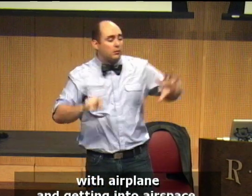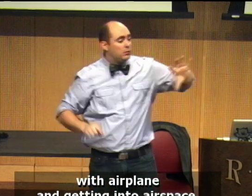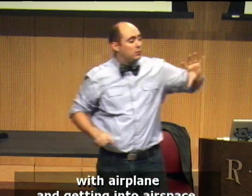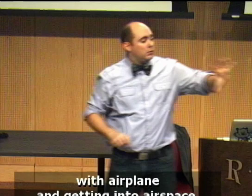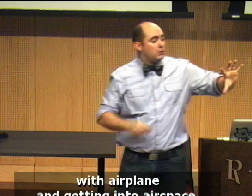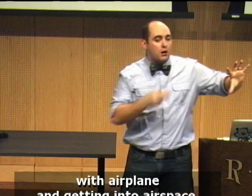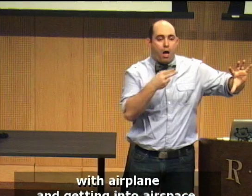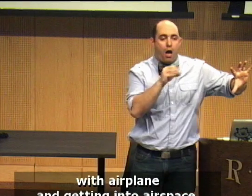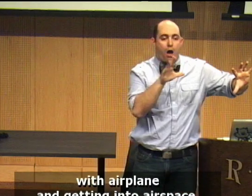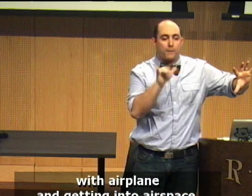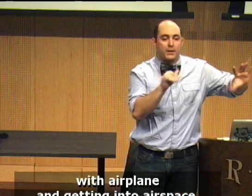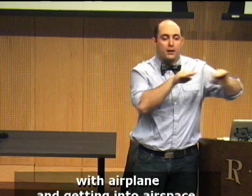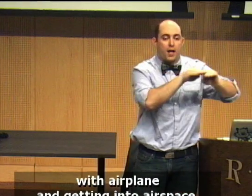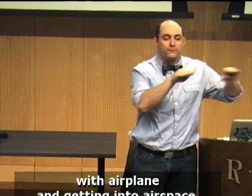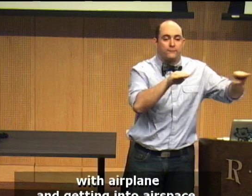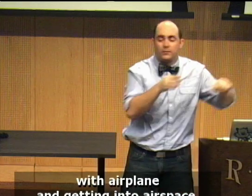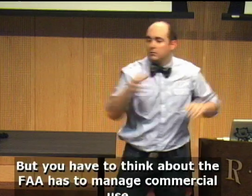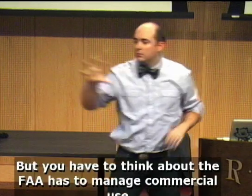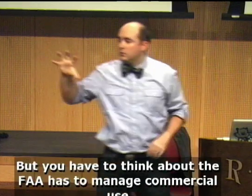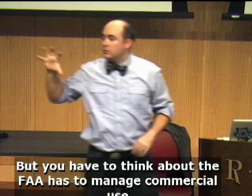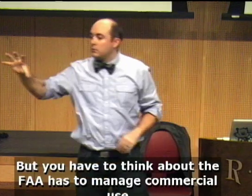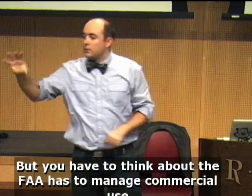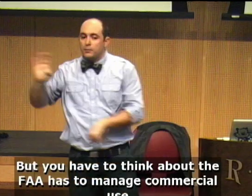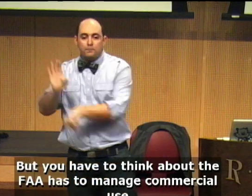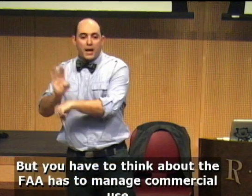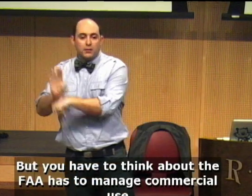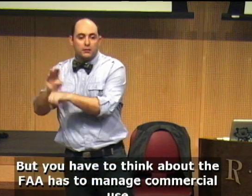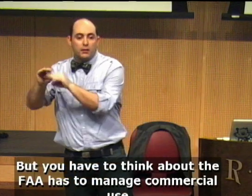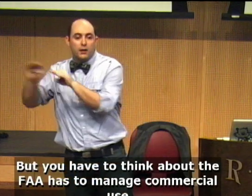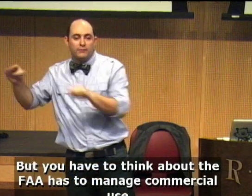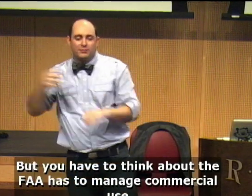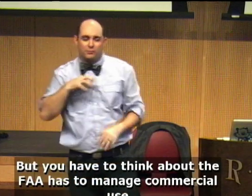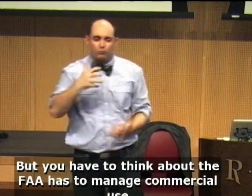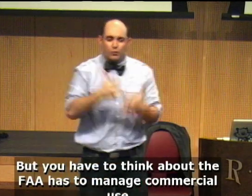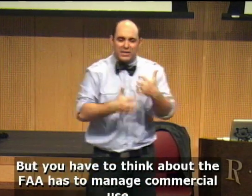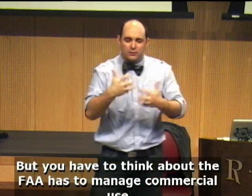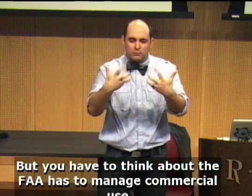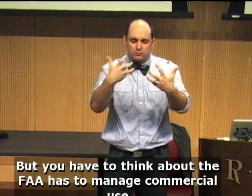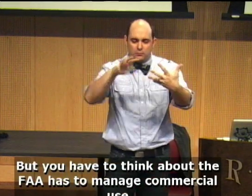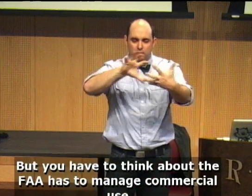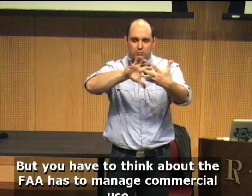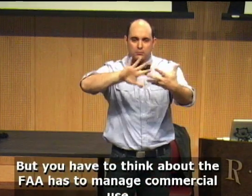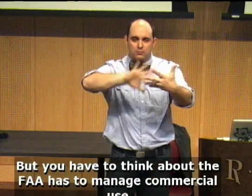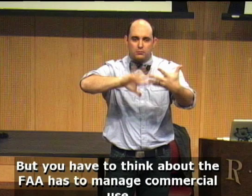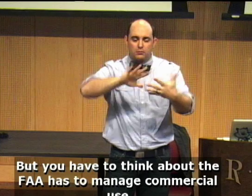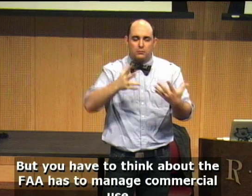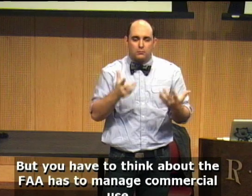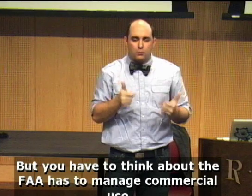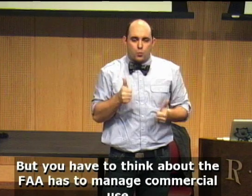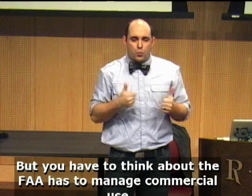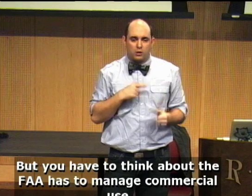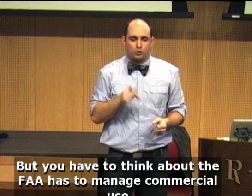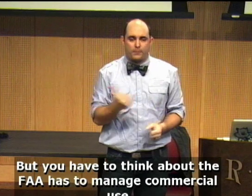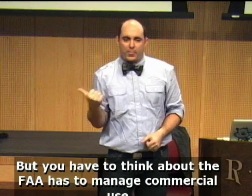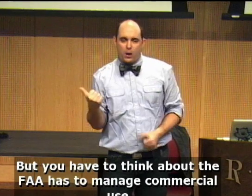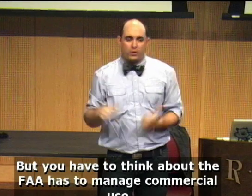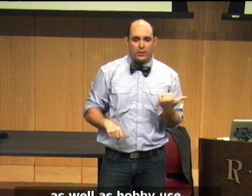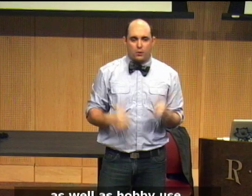into airspace. But you have to think about the FAA has to manage commercial use as well